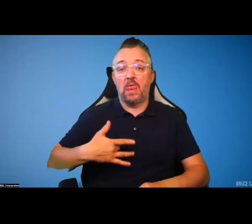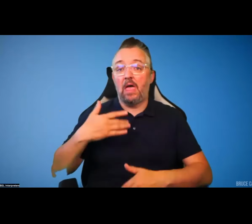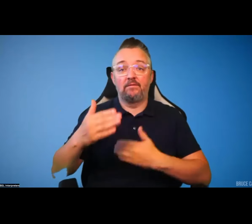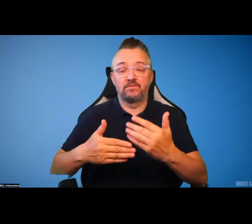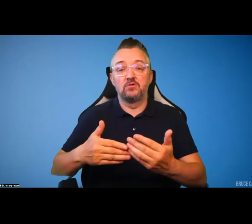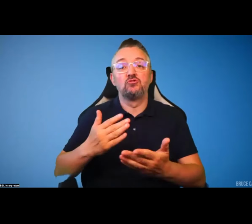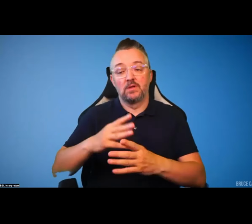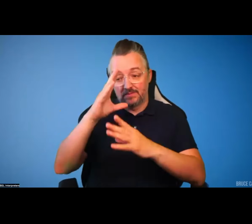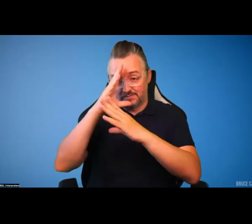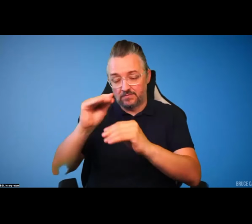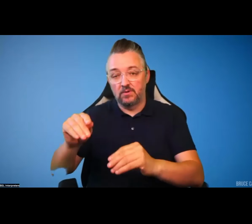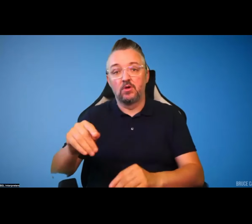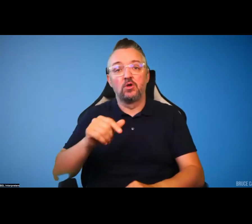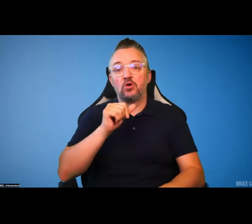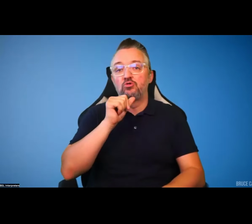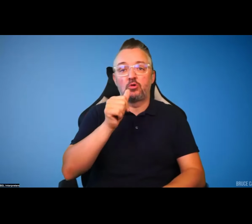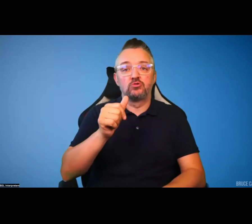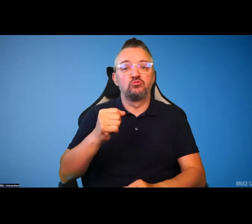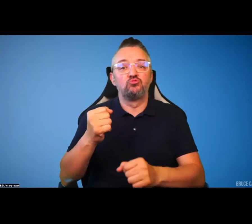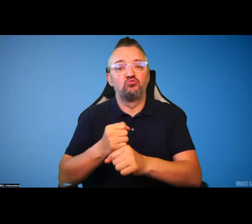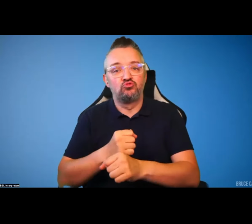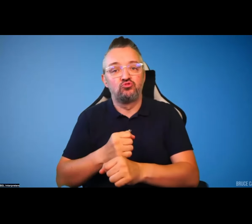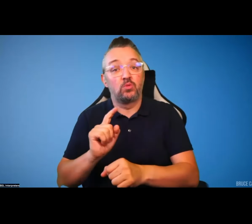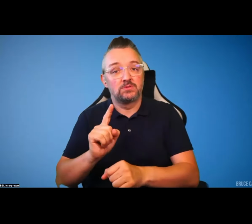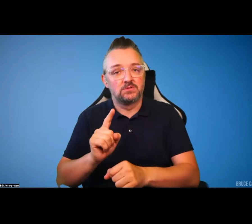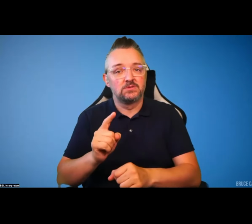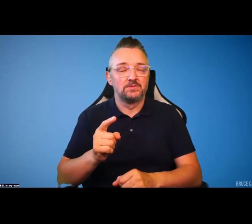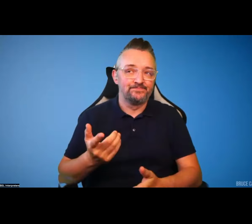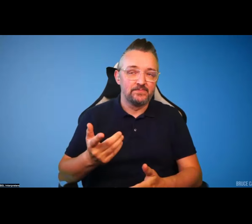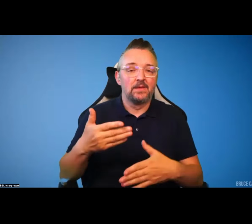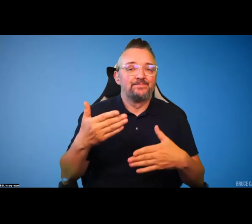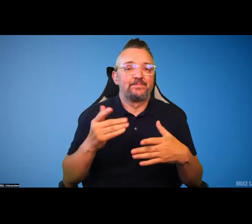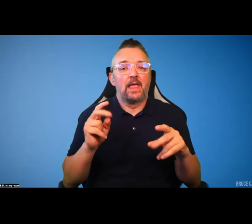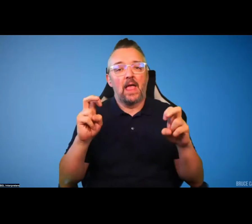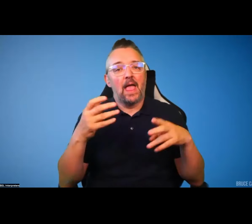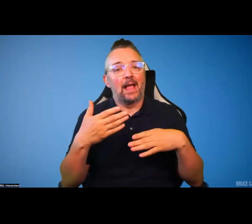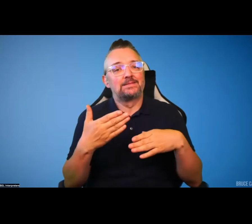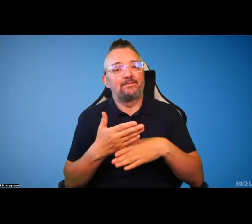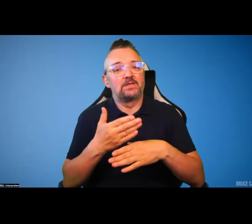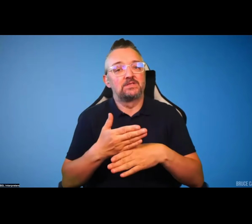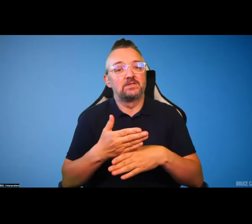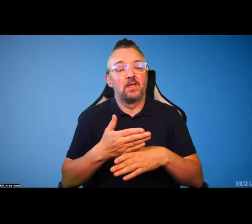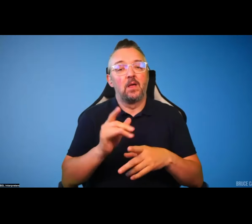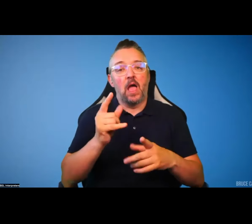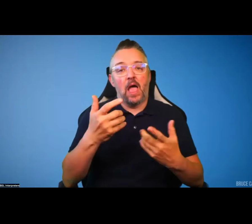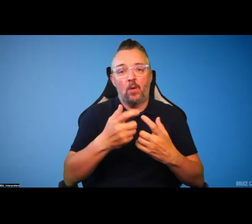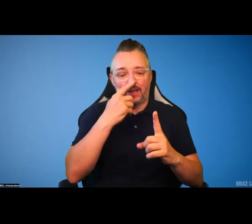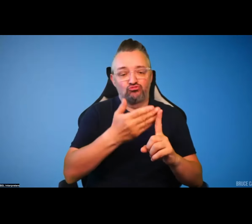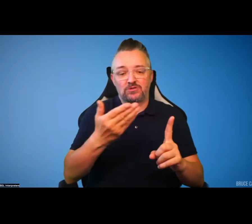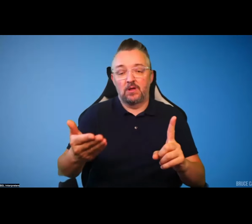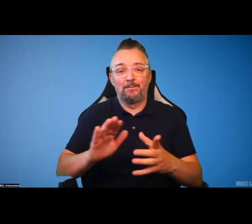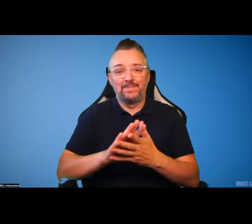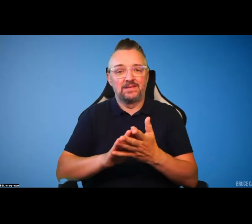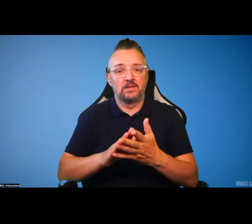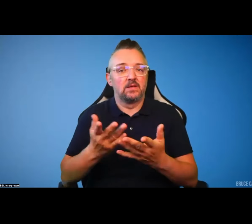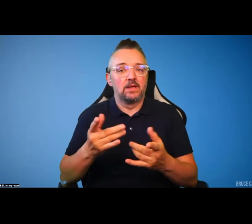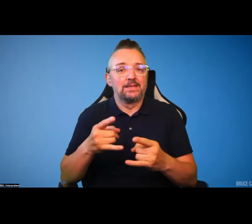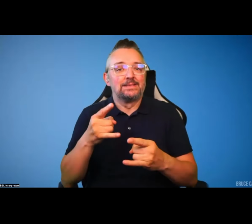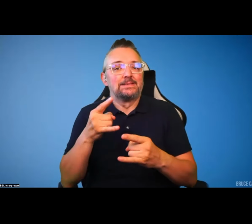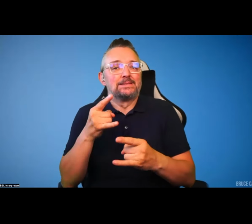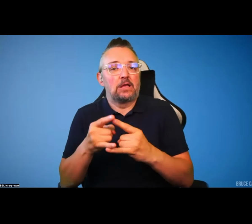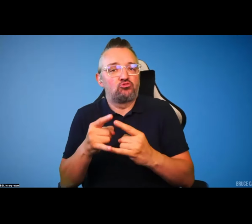to avoid undertaking the activities that we think might be implicated in transmission, which is intimate and sexual